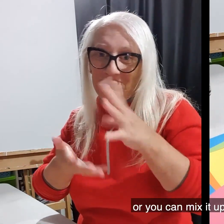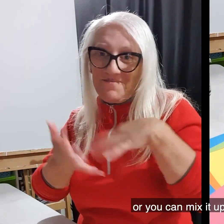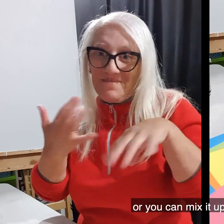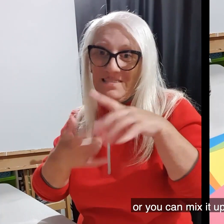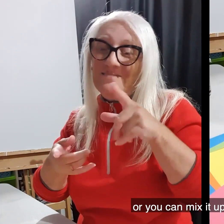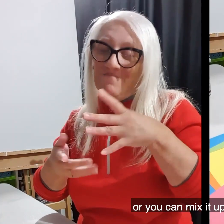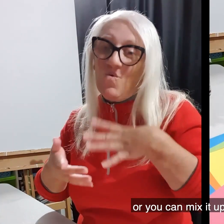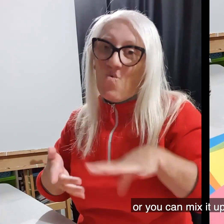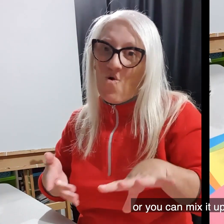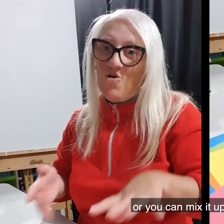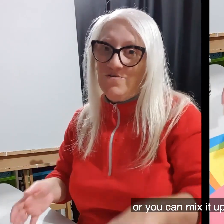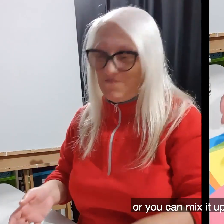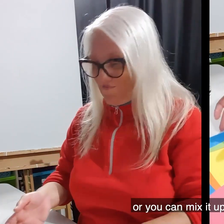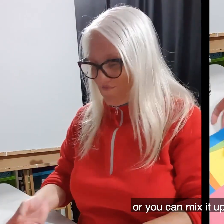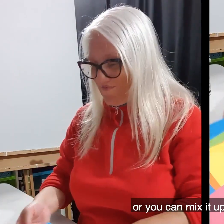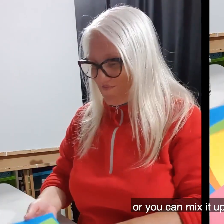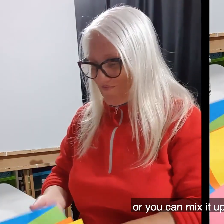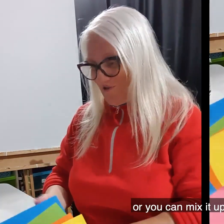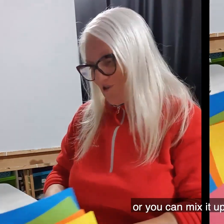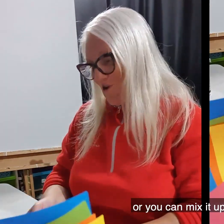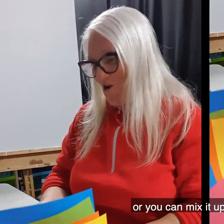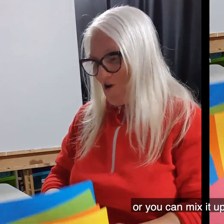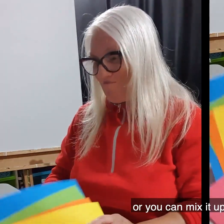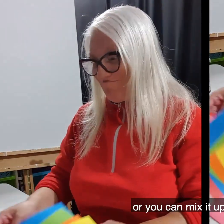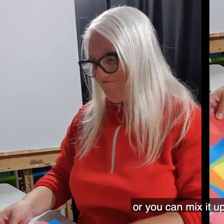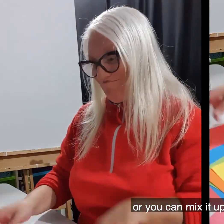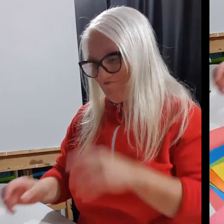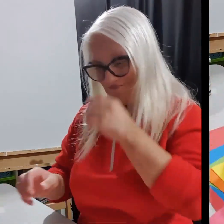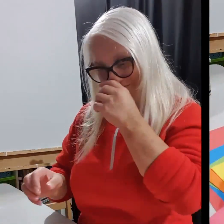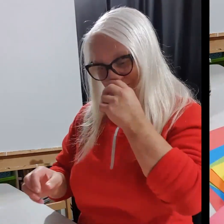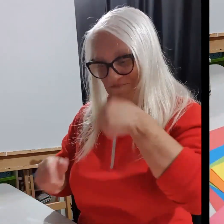or you can mix it up if you like.